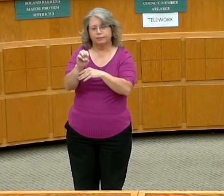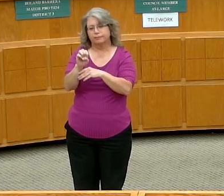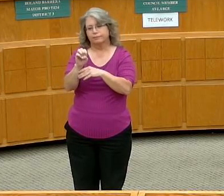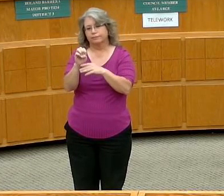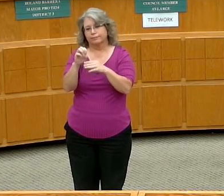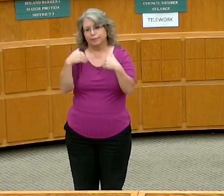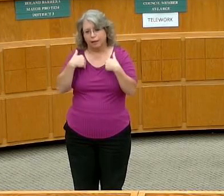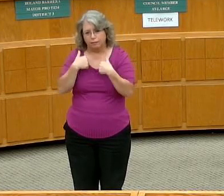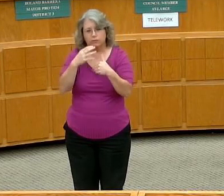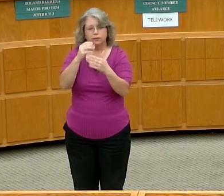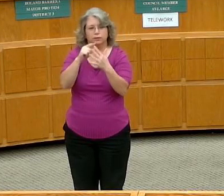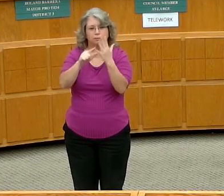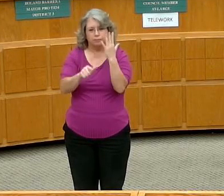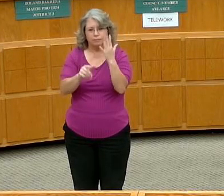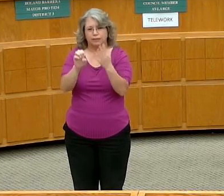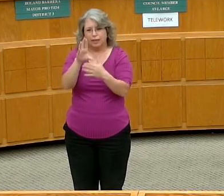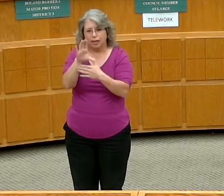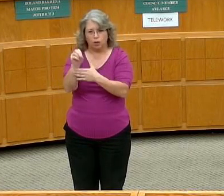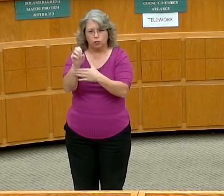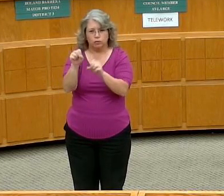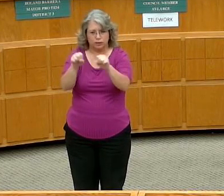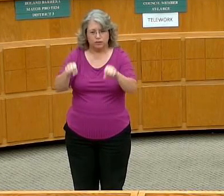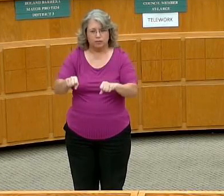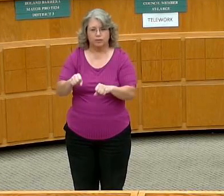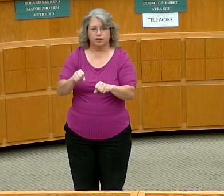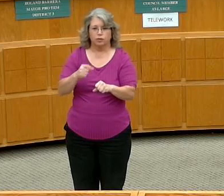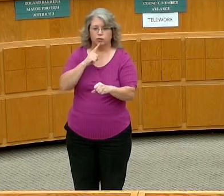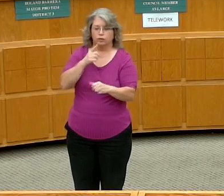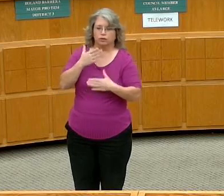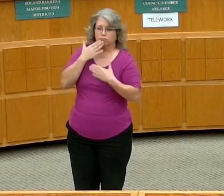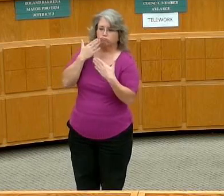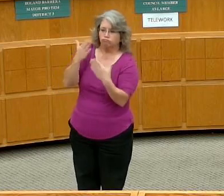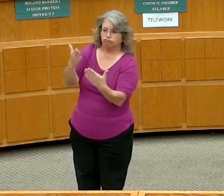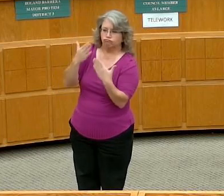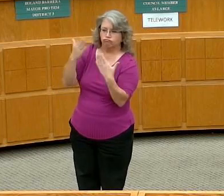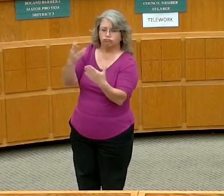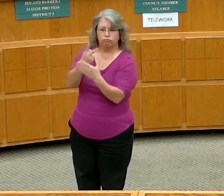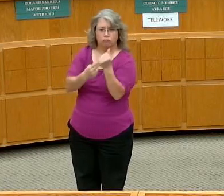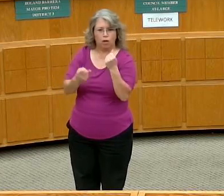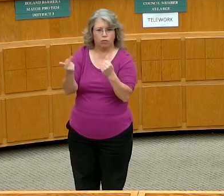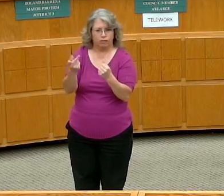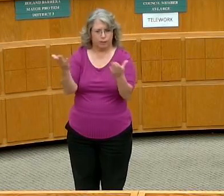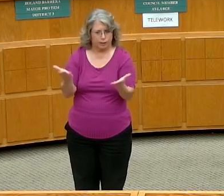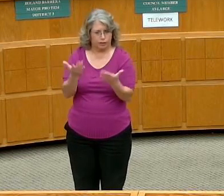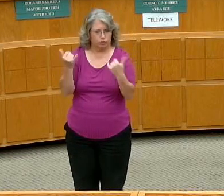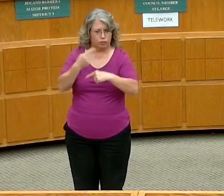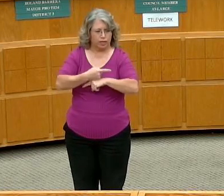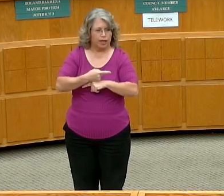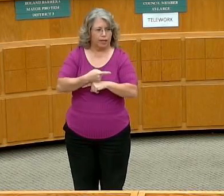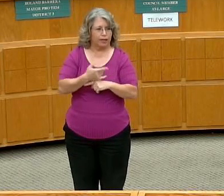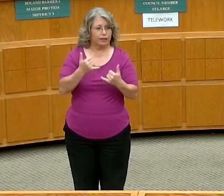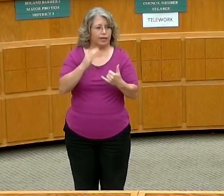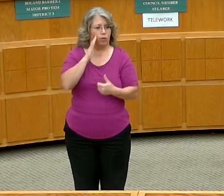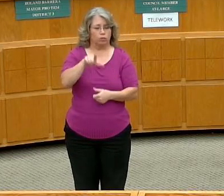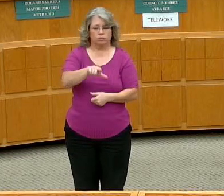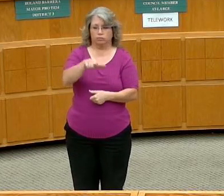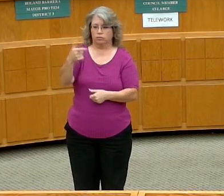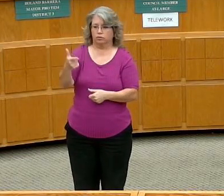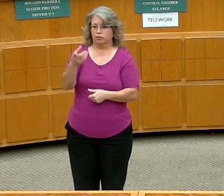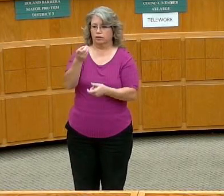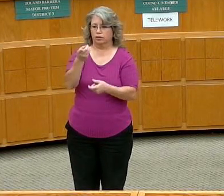ecosystems. We're grateful for both of them for being here today. And with that, we're going to turn it over to Dr.